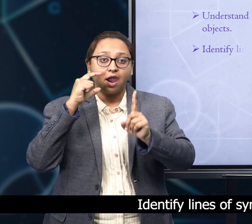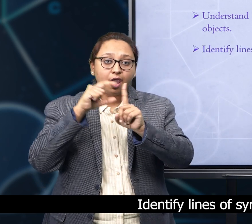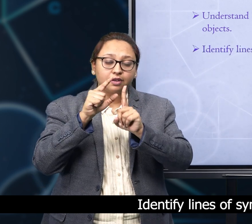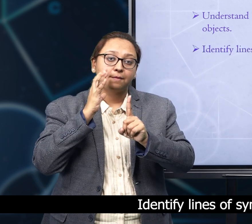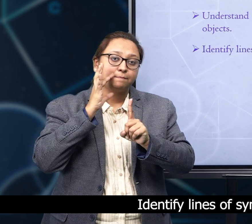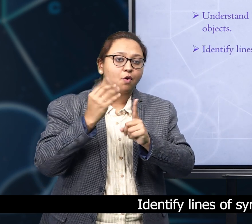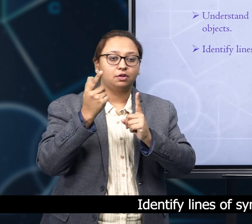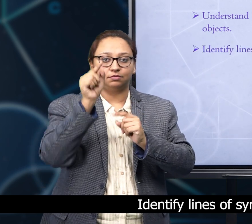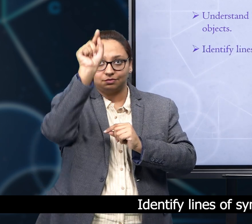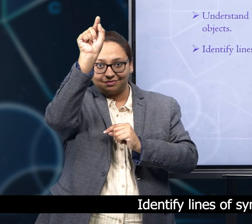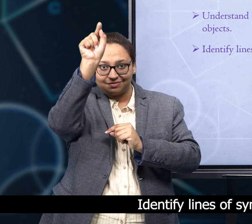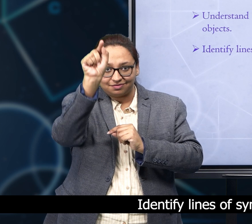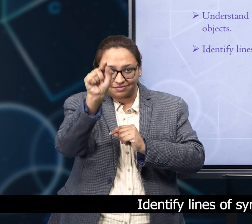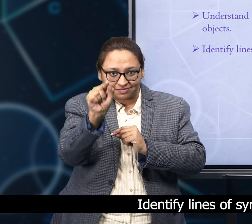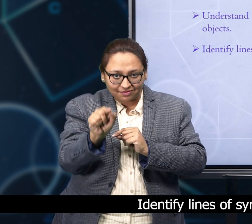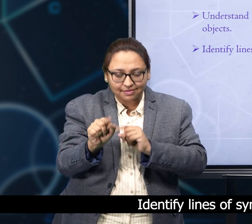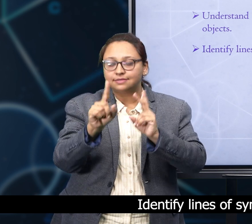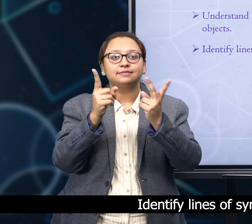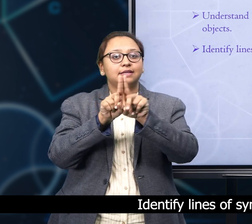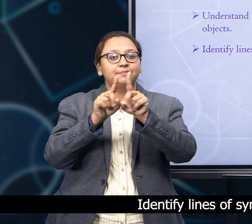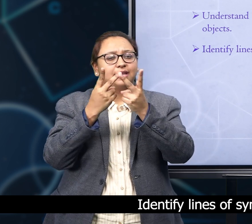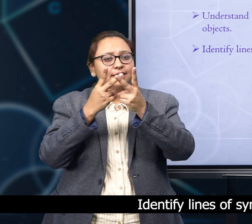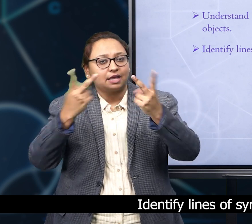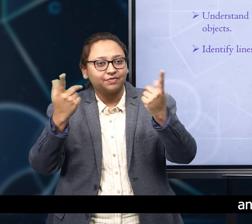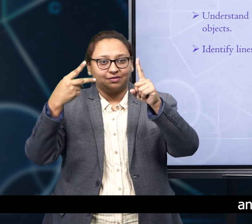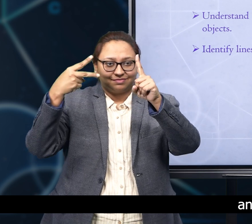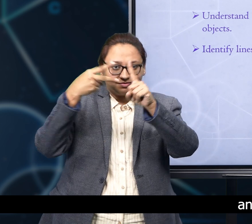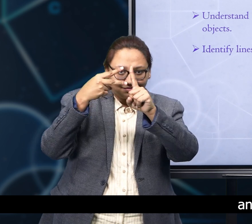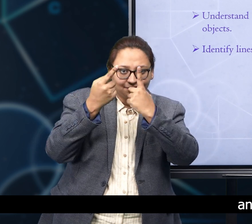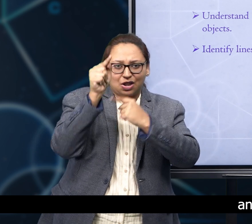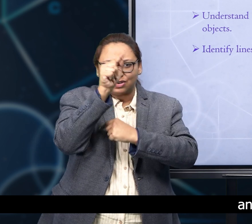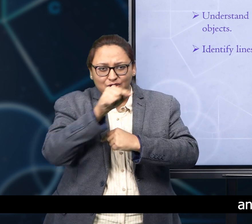Identify lines of symmetry in different shapes and objects.